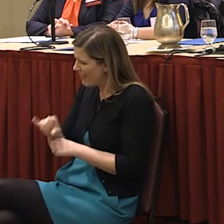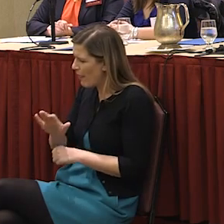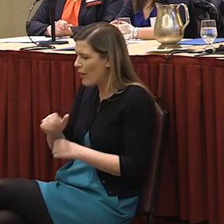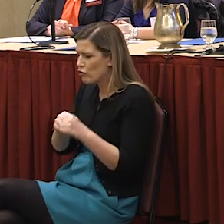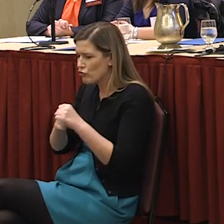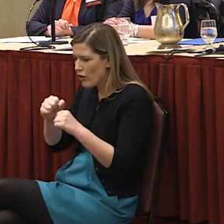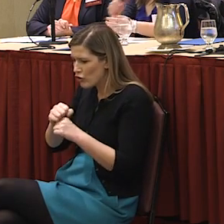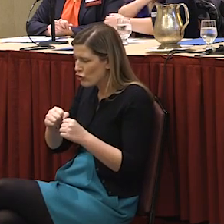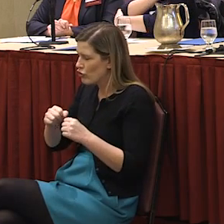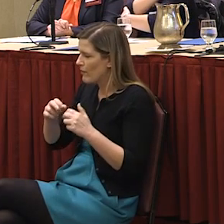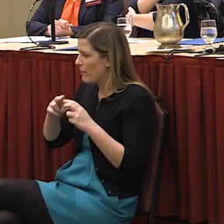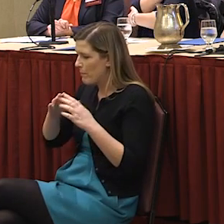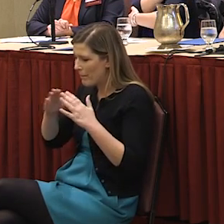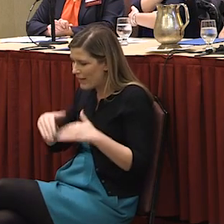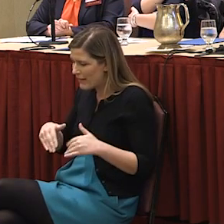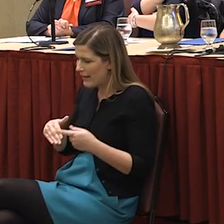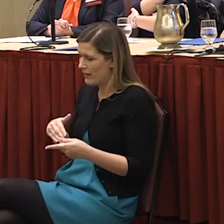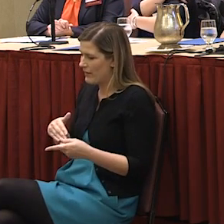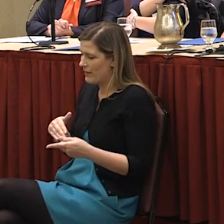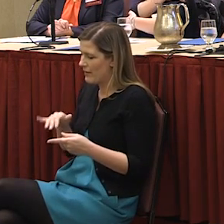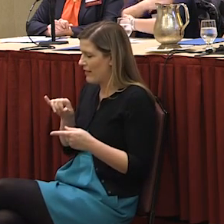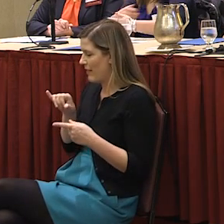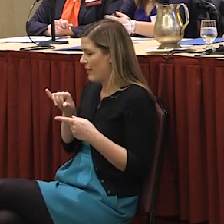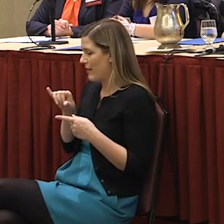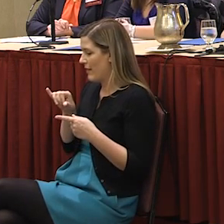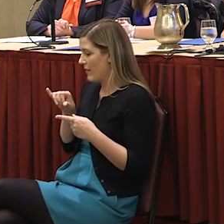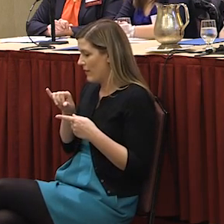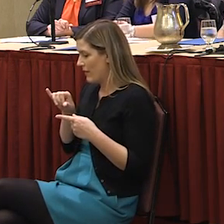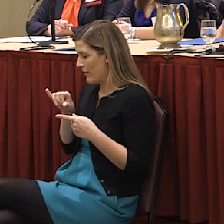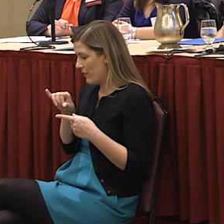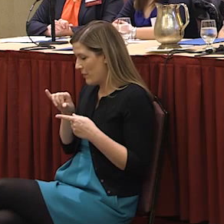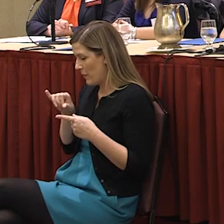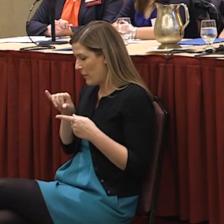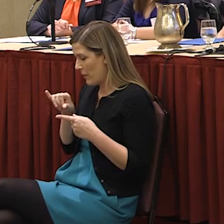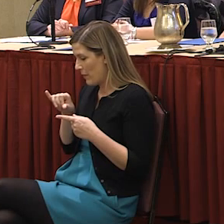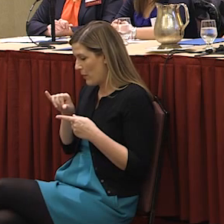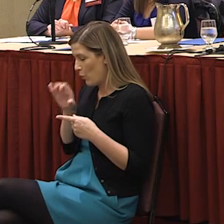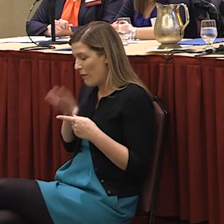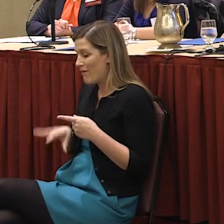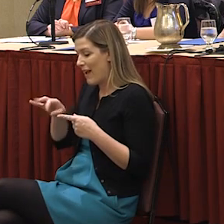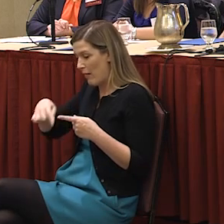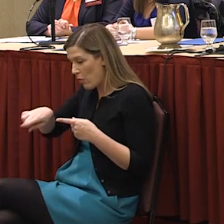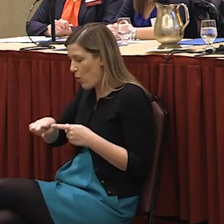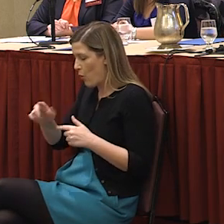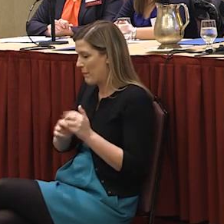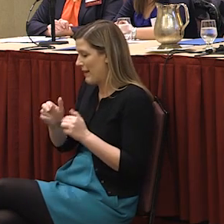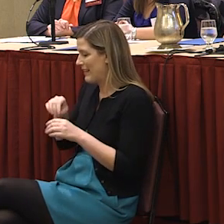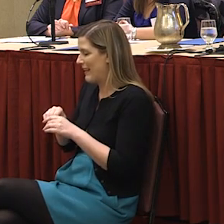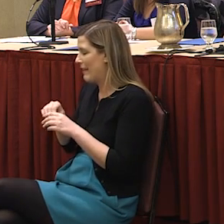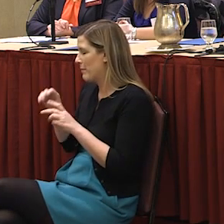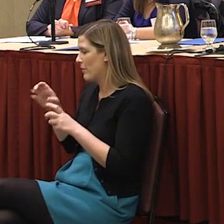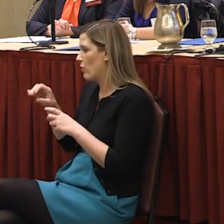structure, facilities, and things like that. And like I said, again, that's where we're going to find the schools in our core cities. So